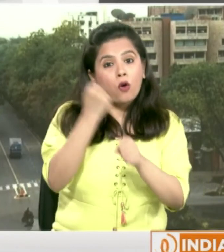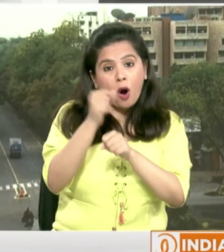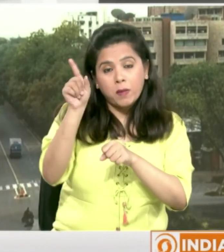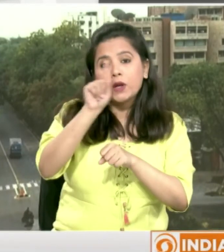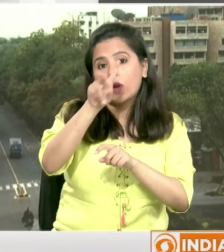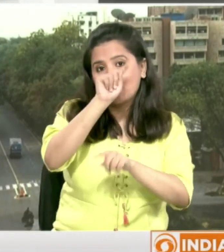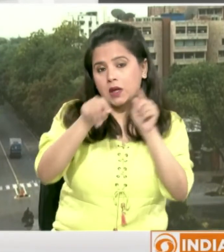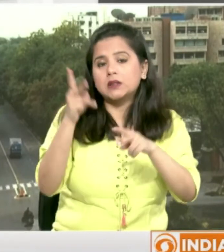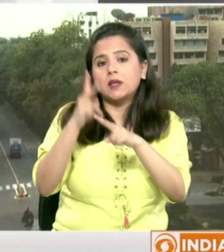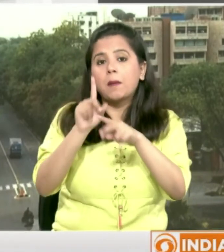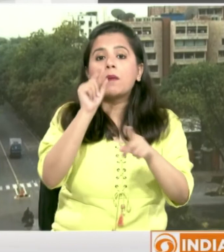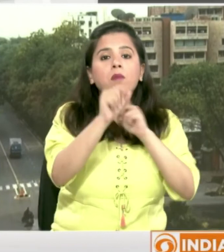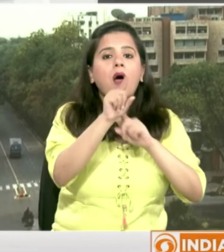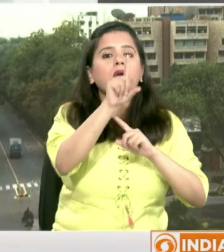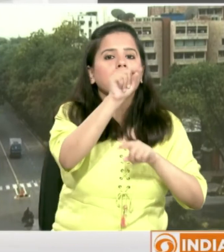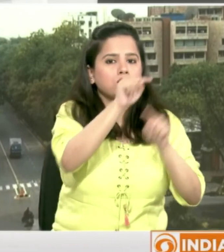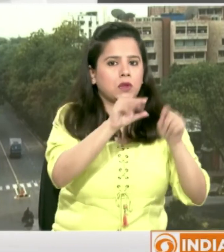12%.